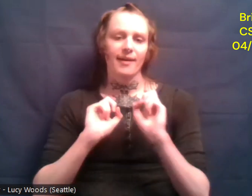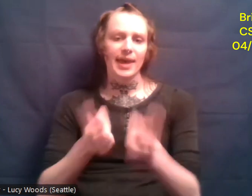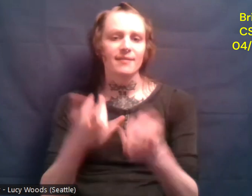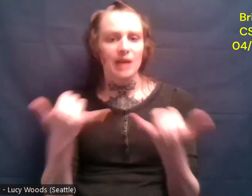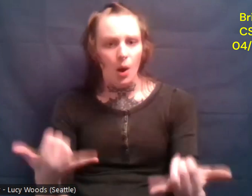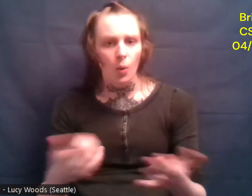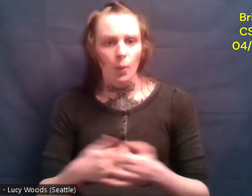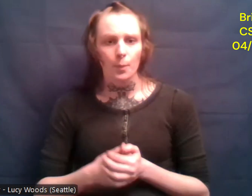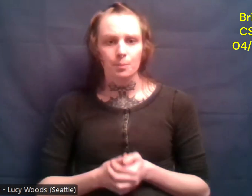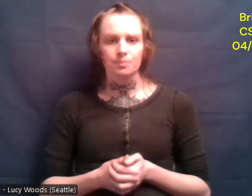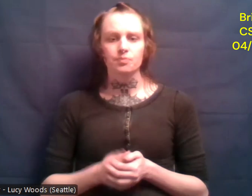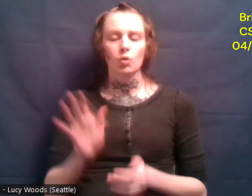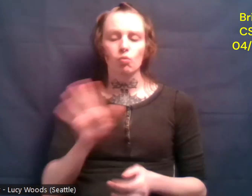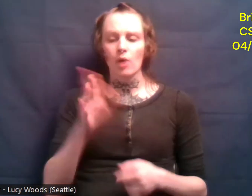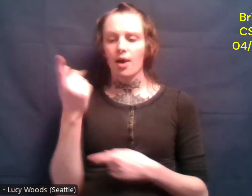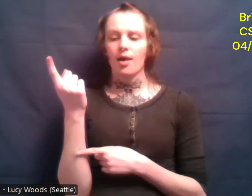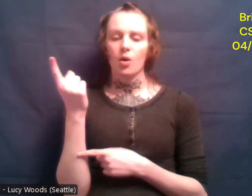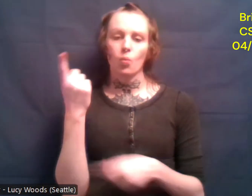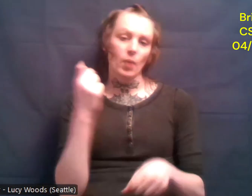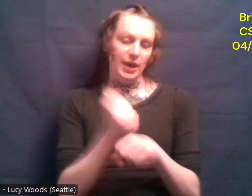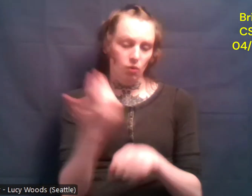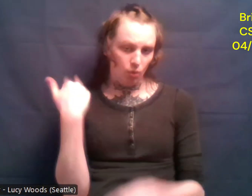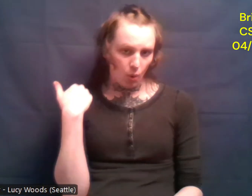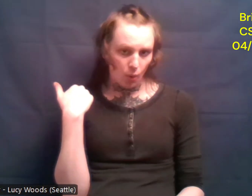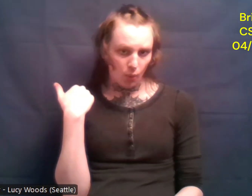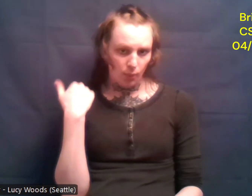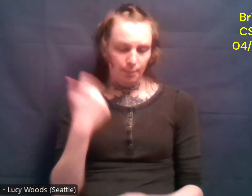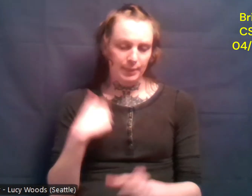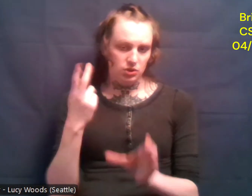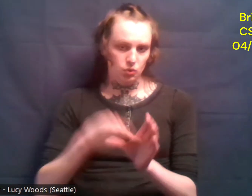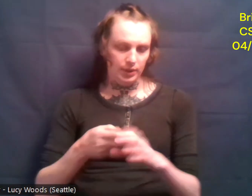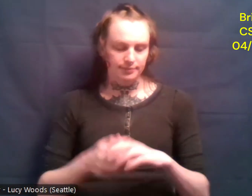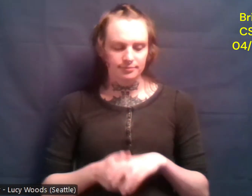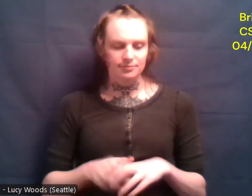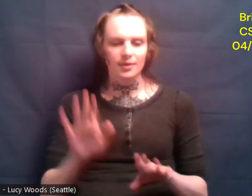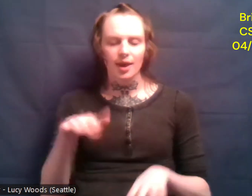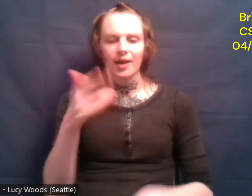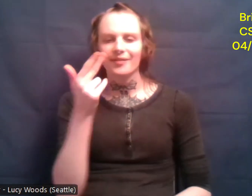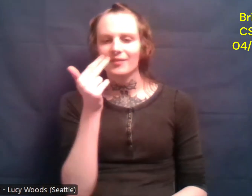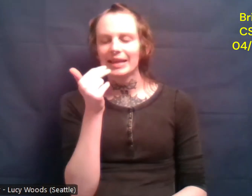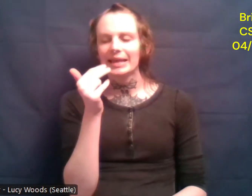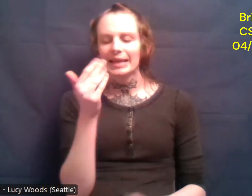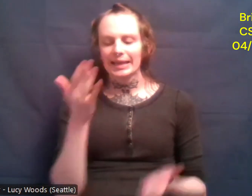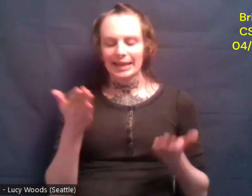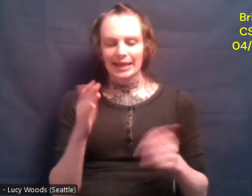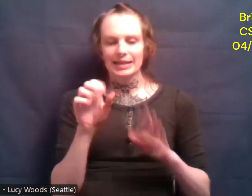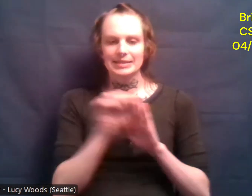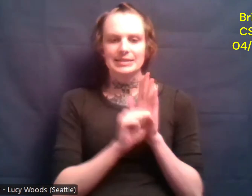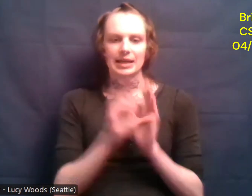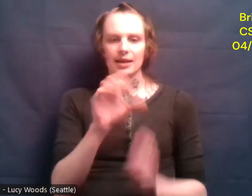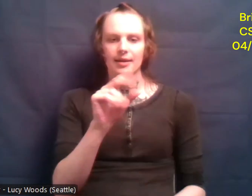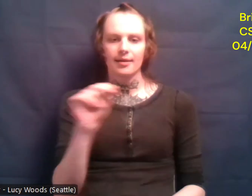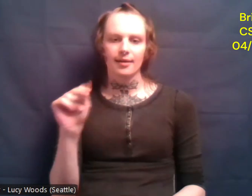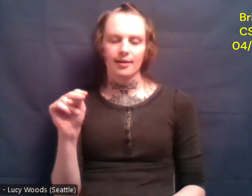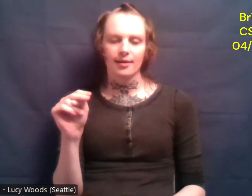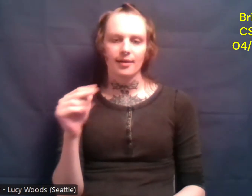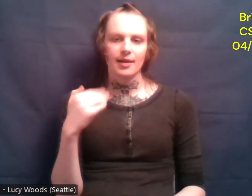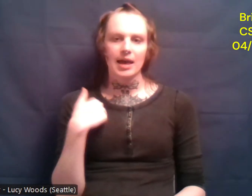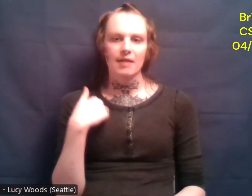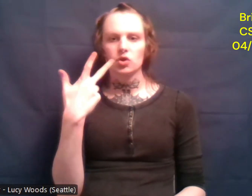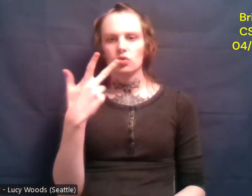It's funny because we just had in Connecticut, we have like three big Area 11. It's like